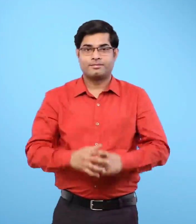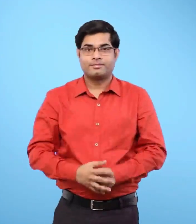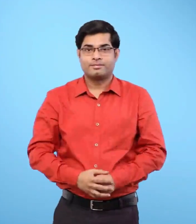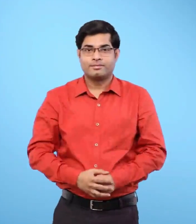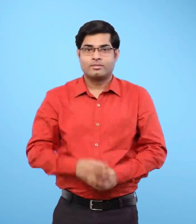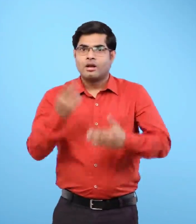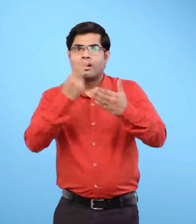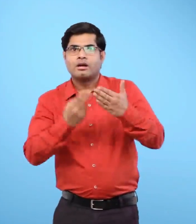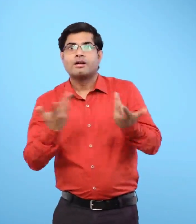drawing.